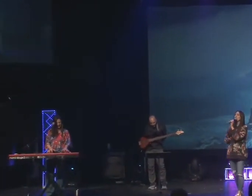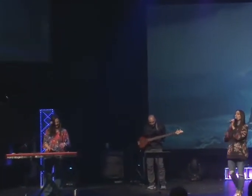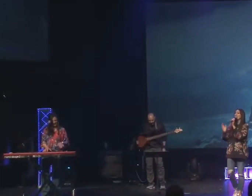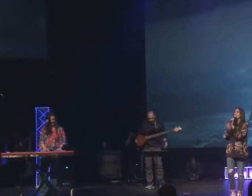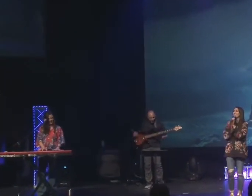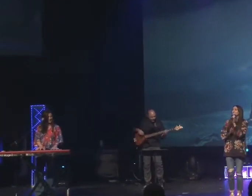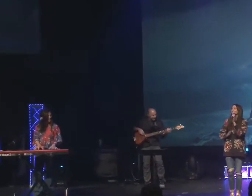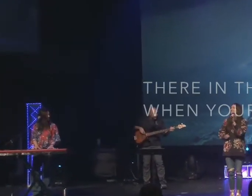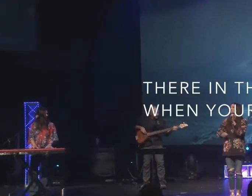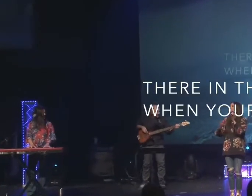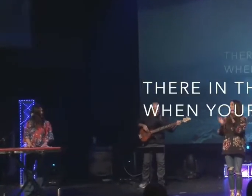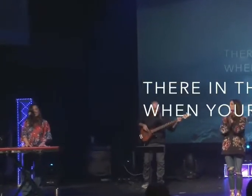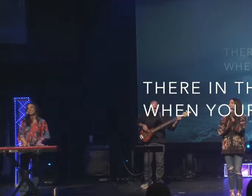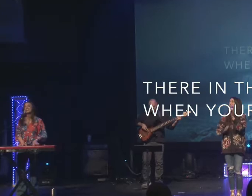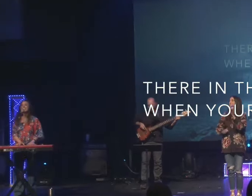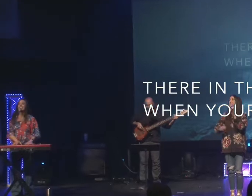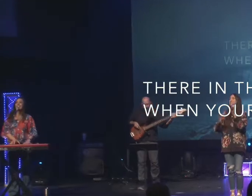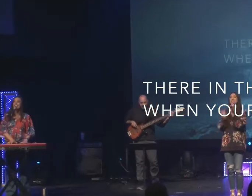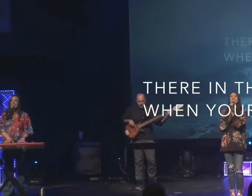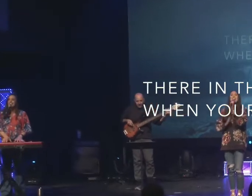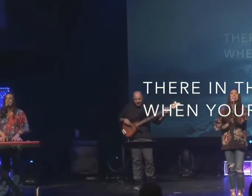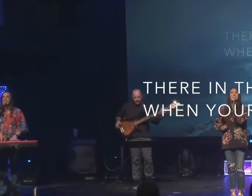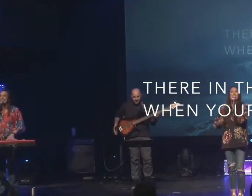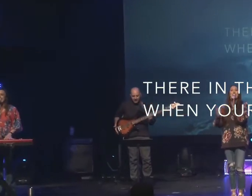Would you sing with us?